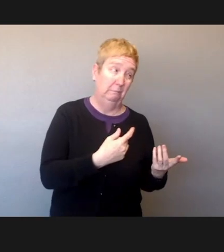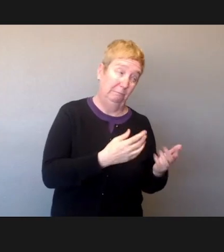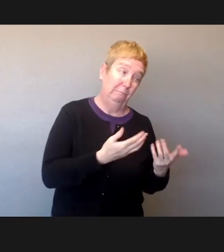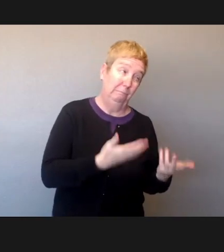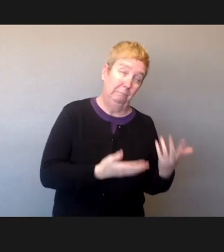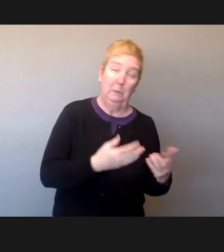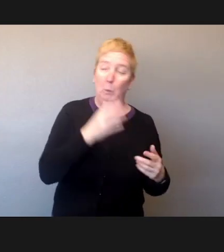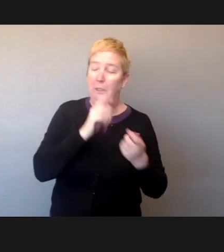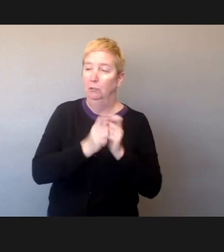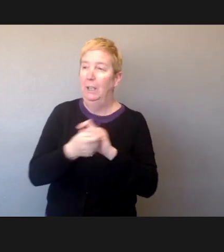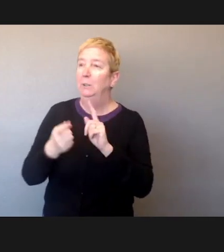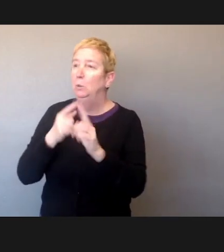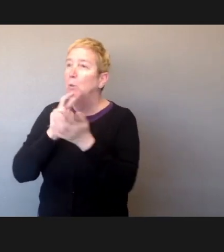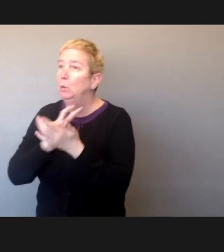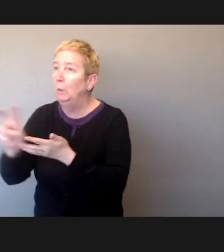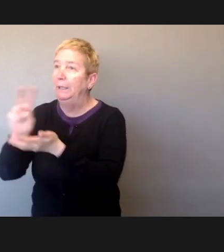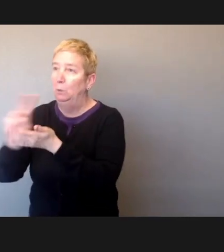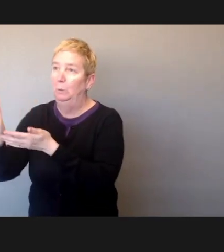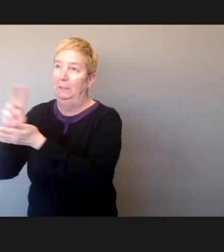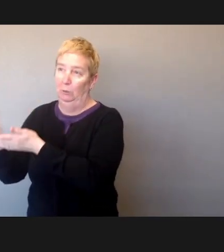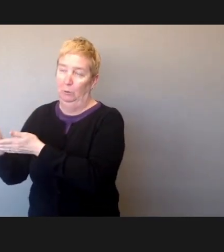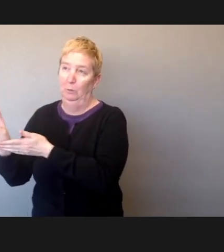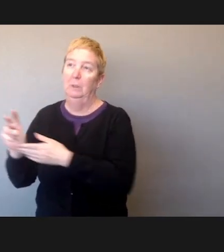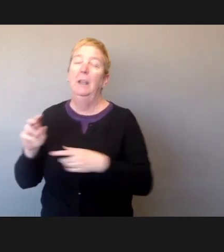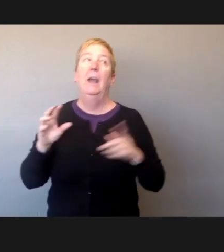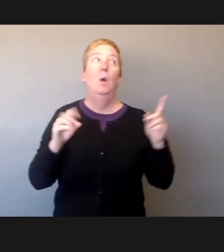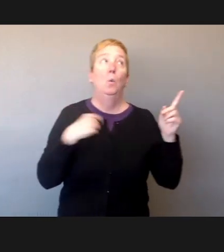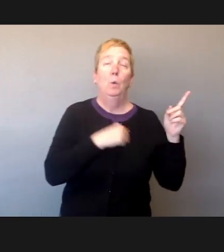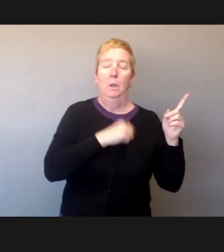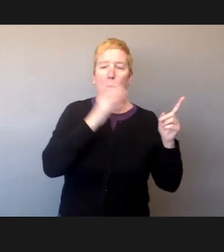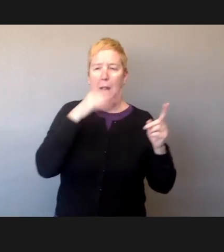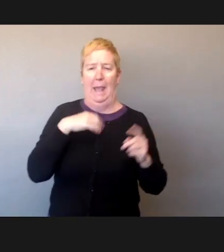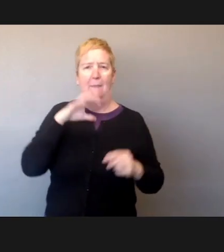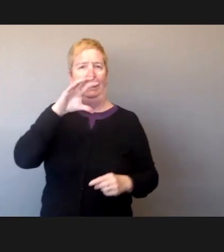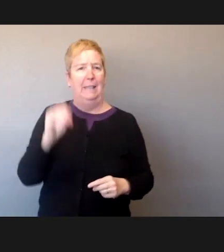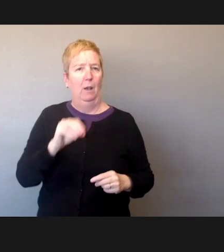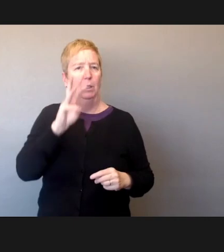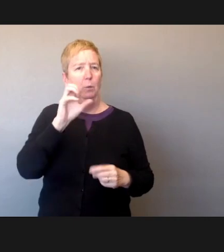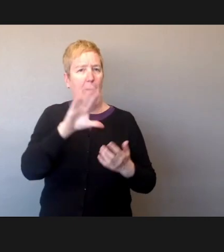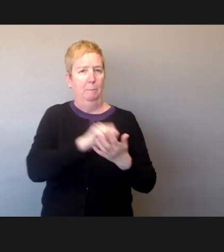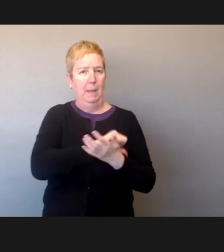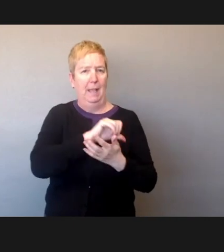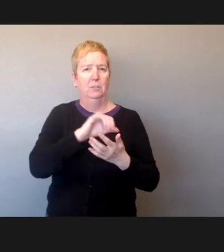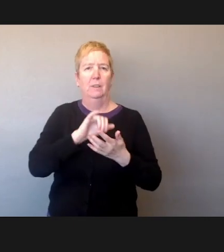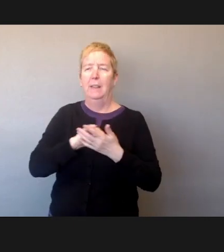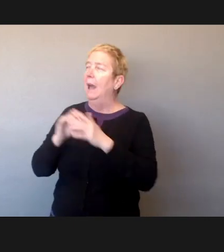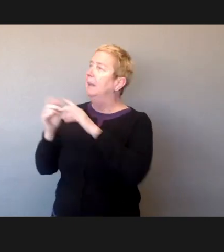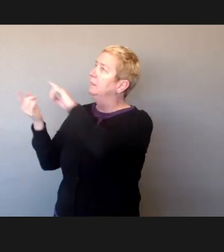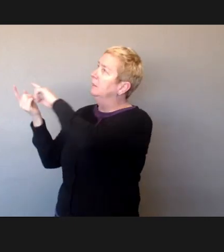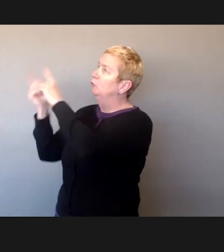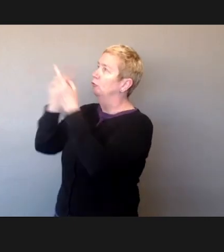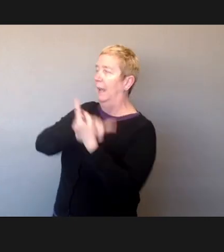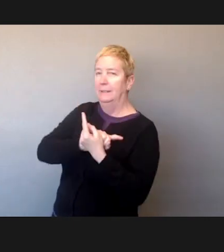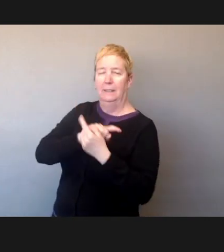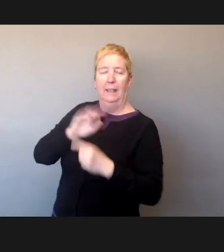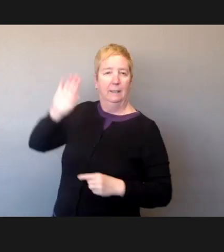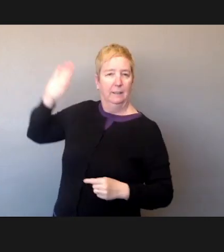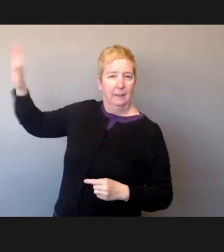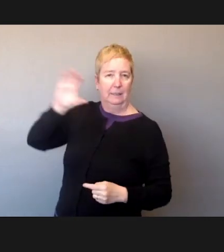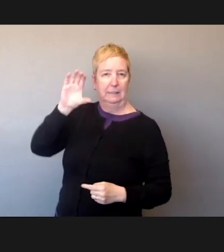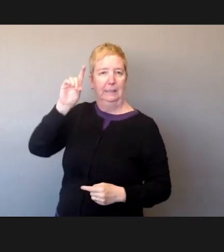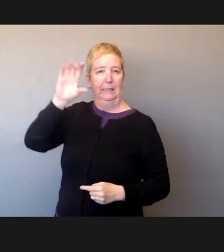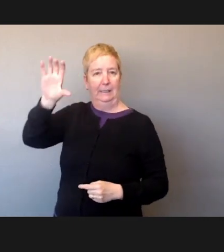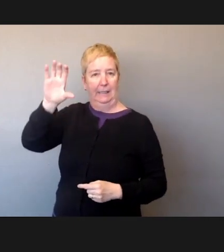county report that translates the CDC data into, you know, green, yellow, or orange for